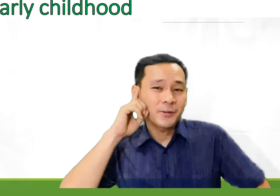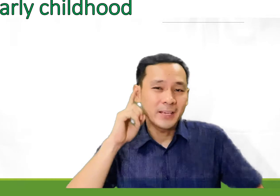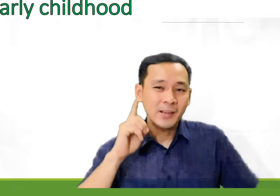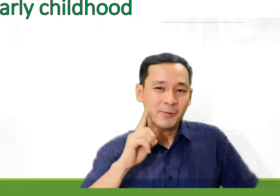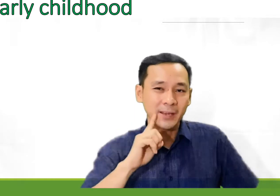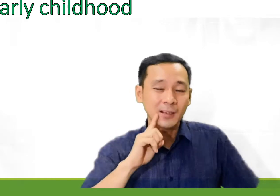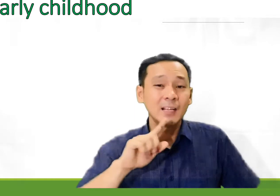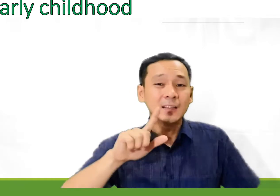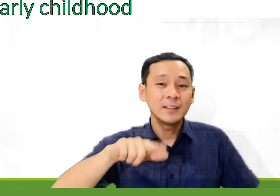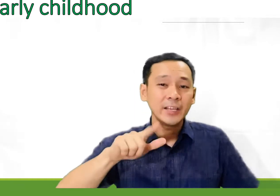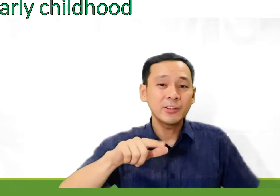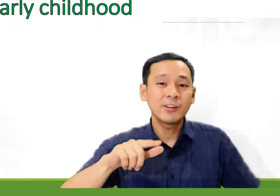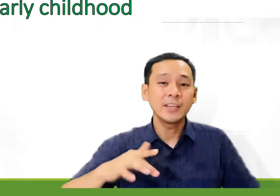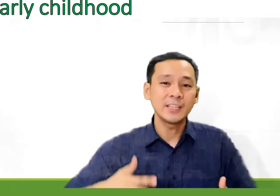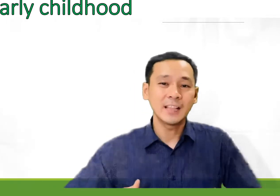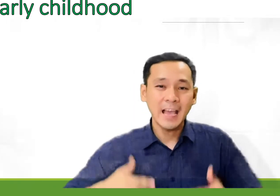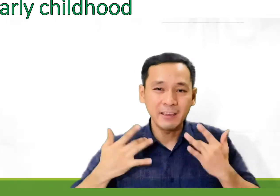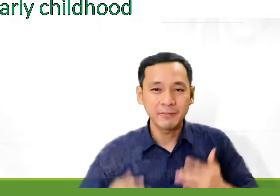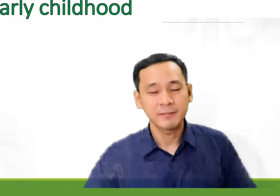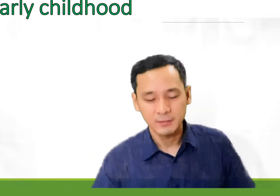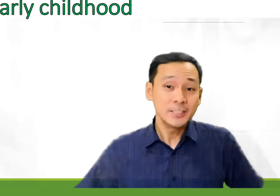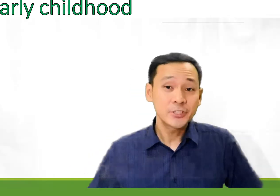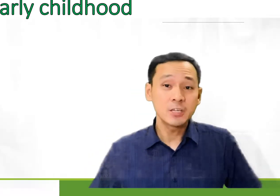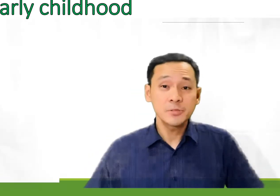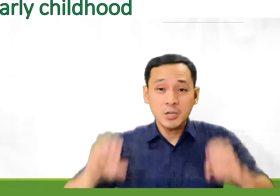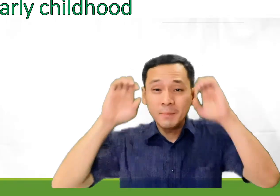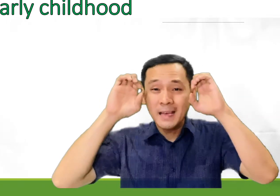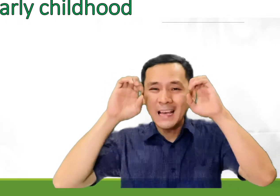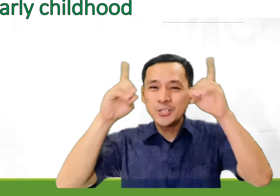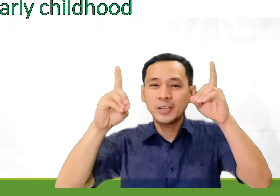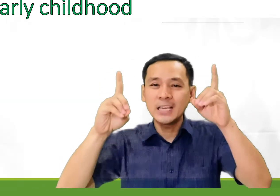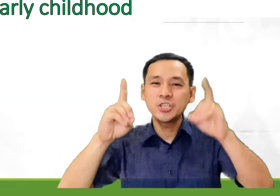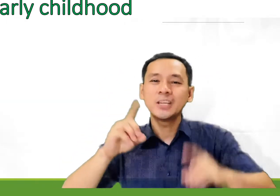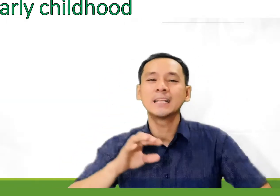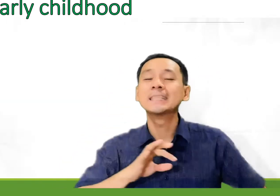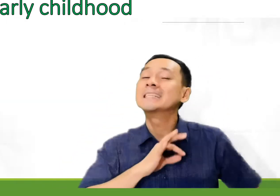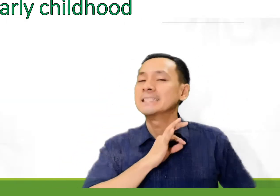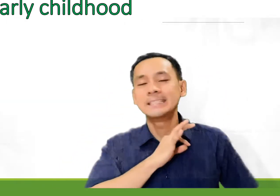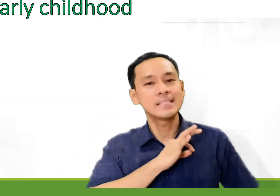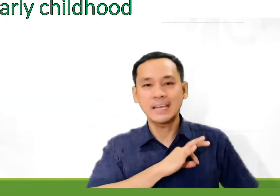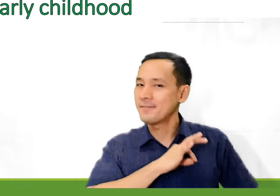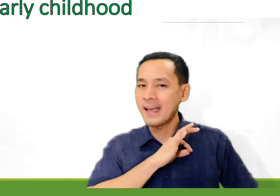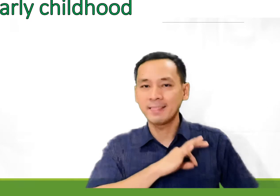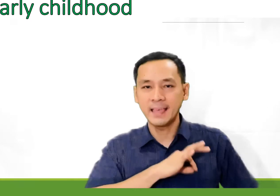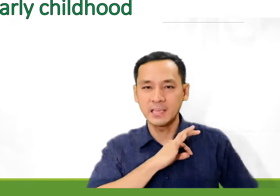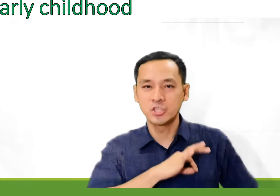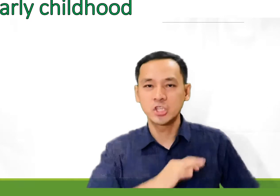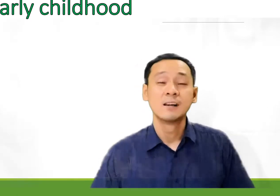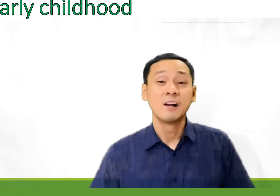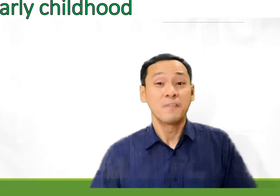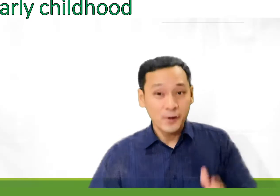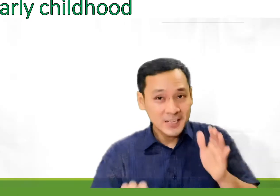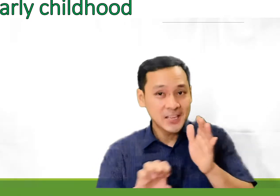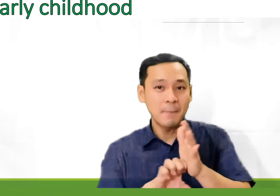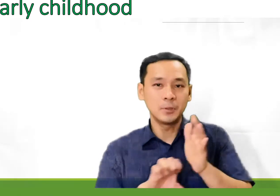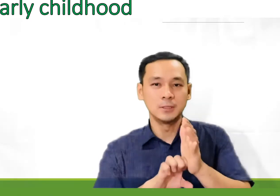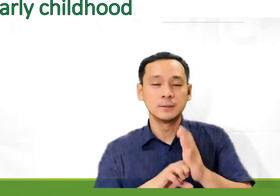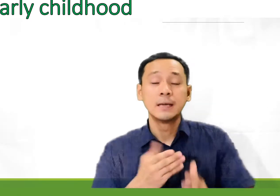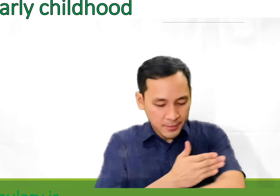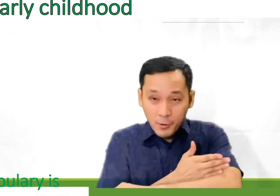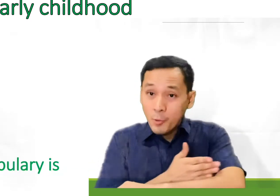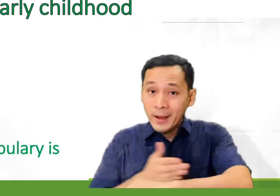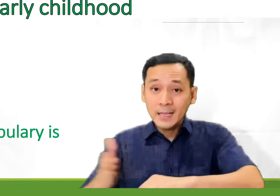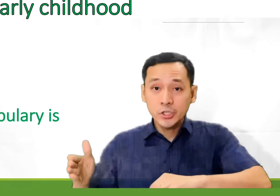lost their hearing later in life in terms of educational disadvantage. For